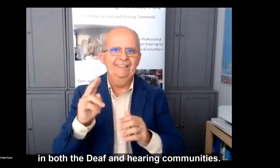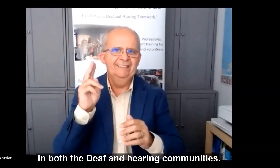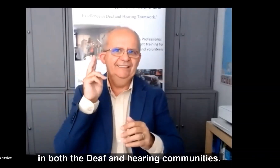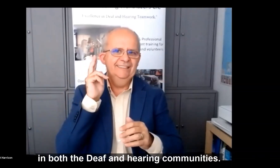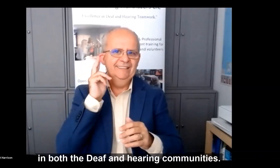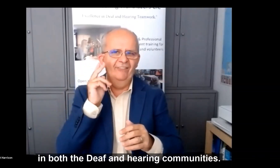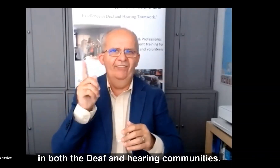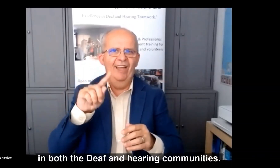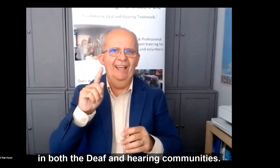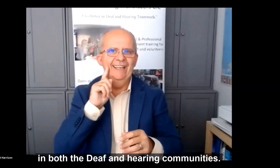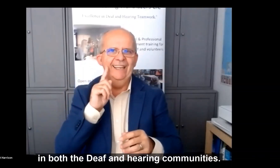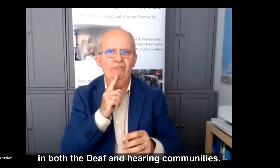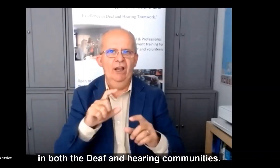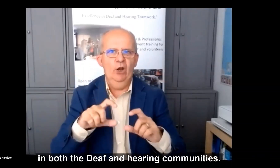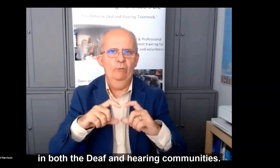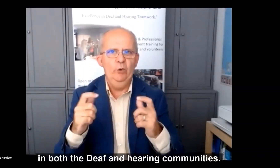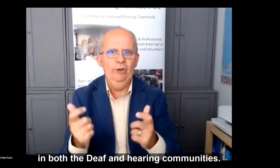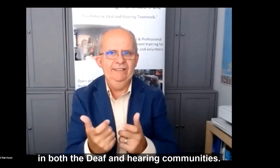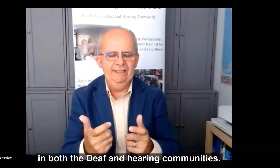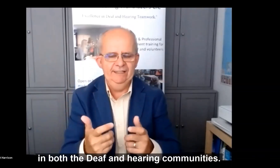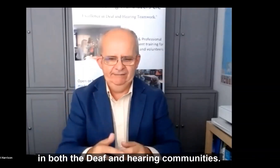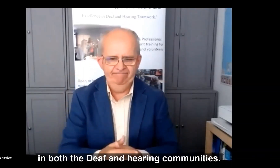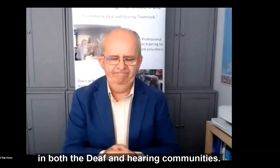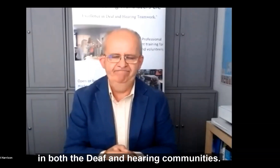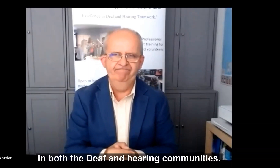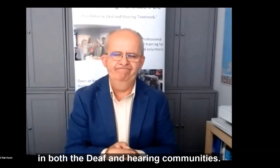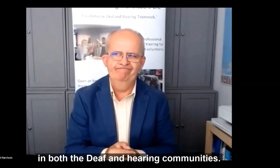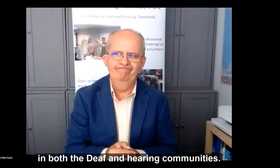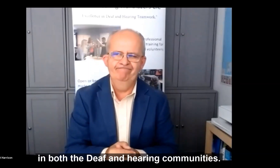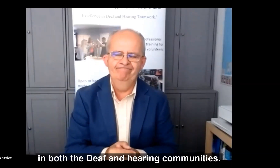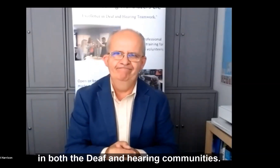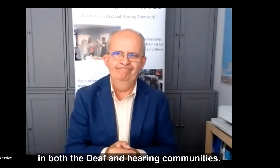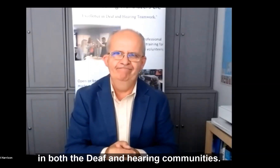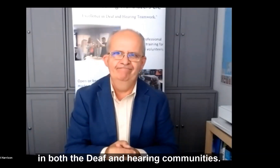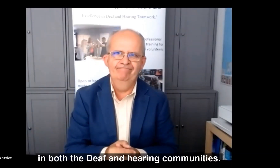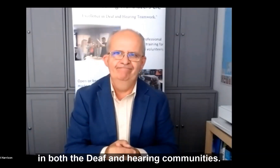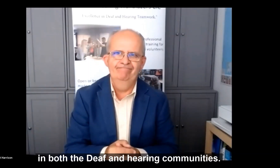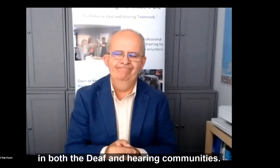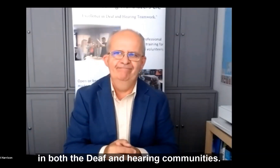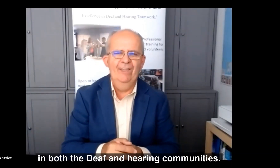today, who is very senior in both the deaf and hearing communities.